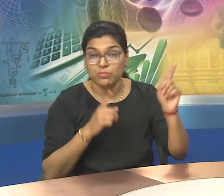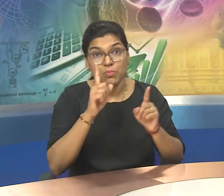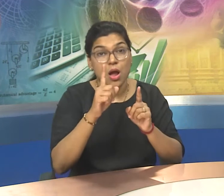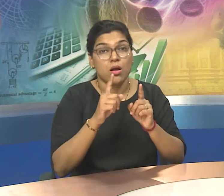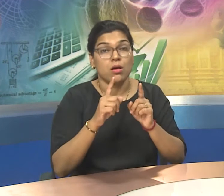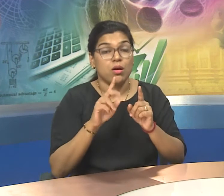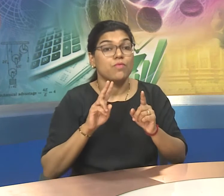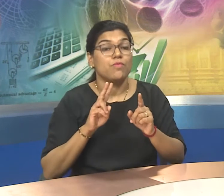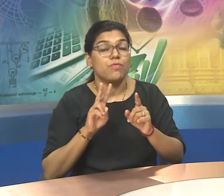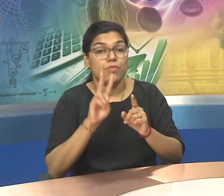accordingly V3